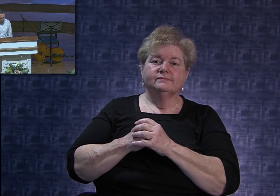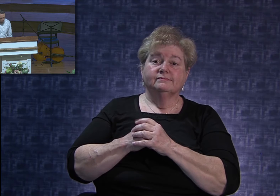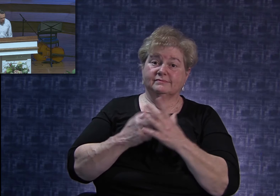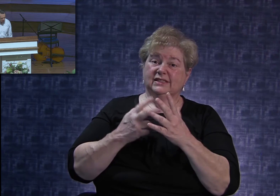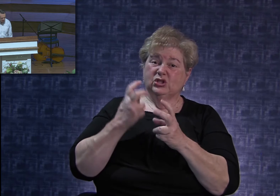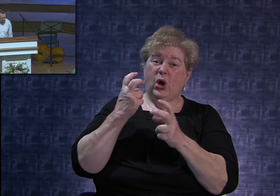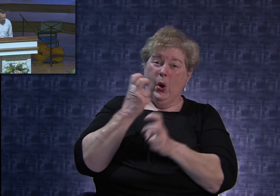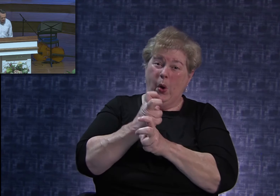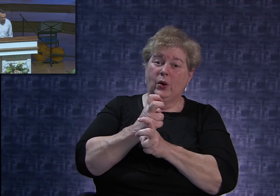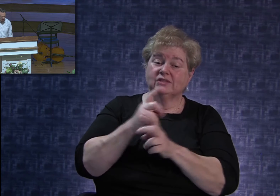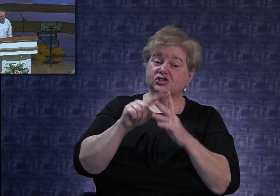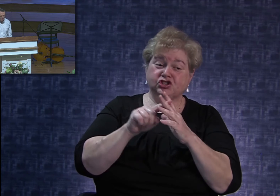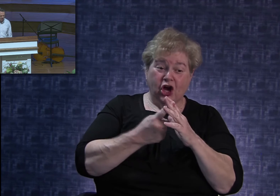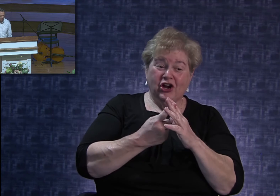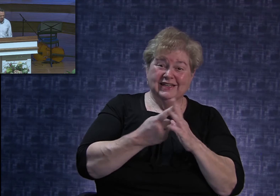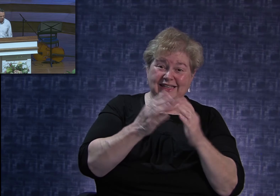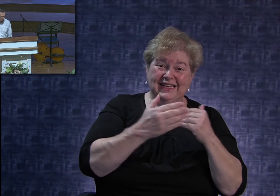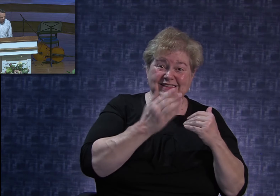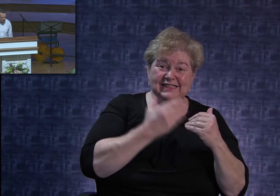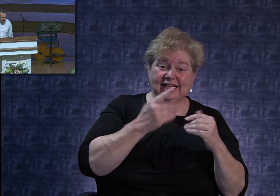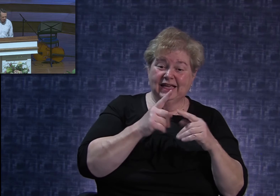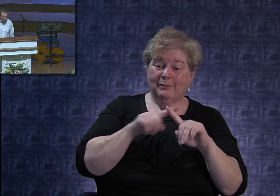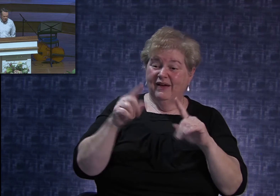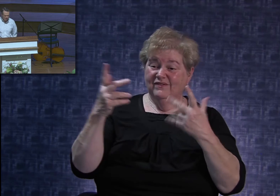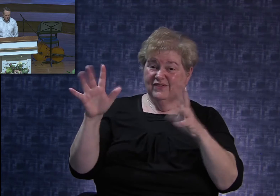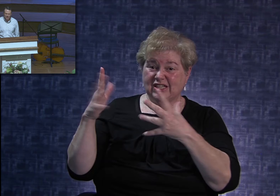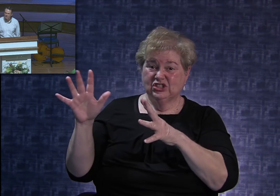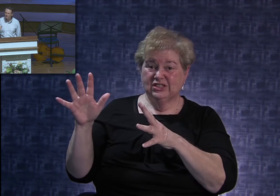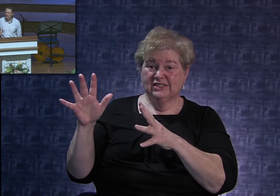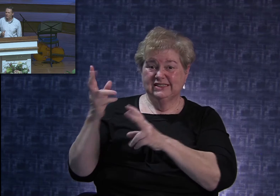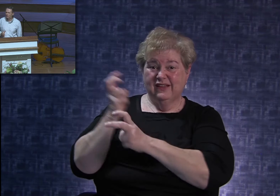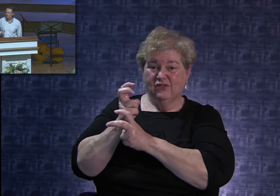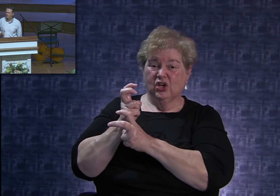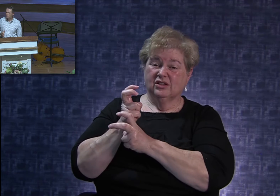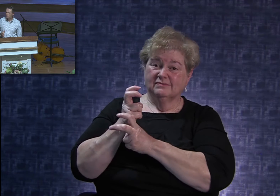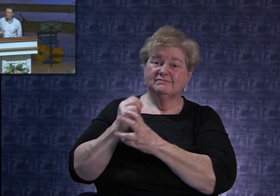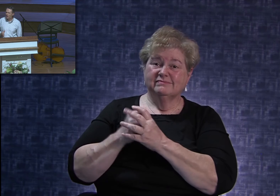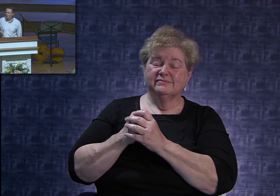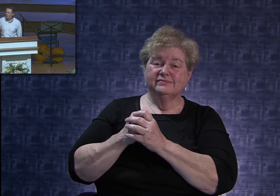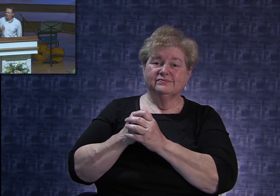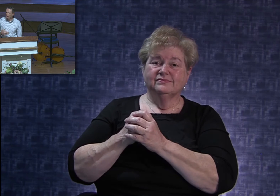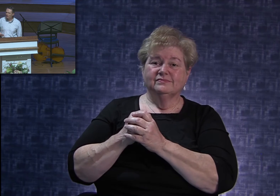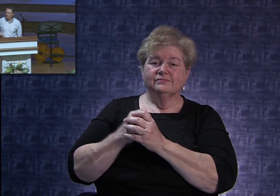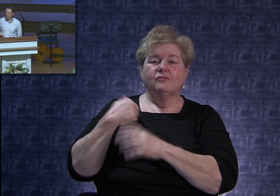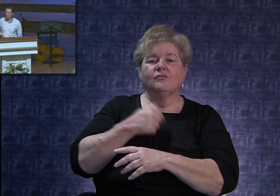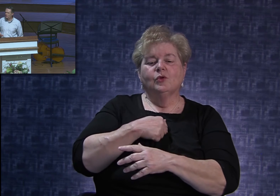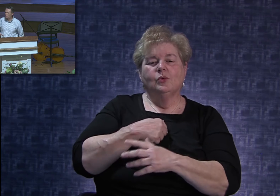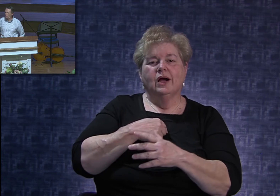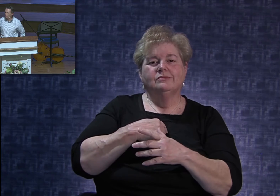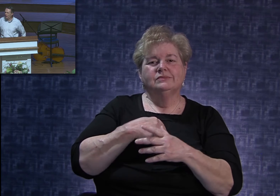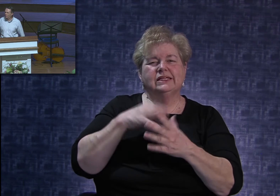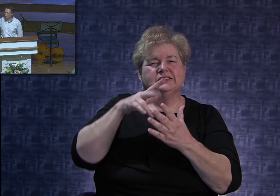again, starting is easy, but finishing is difficult. We've been looking in